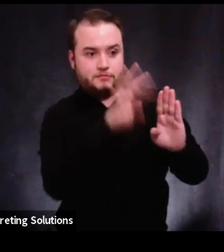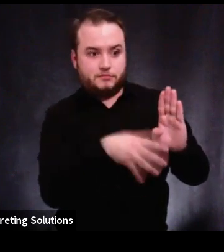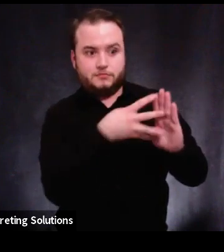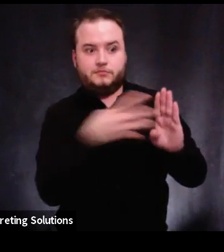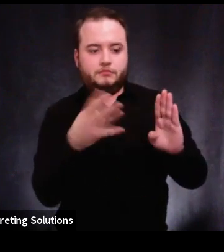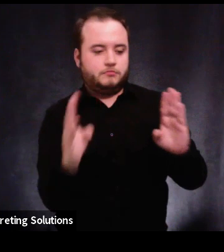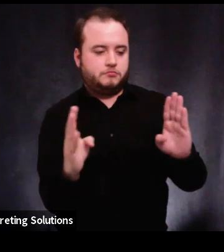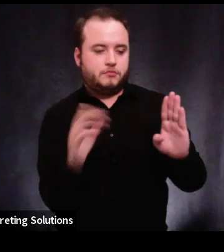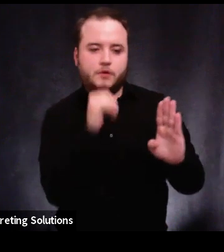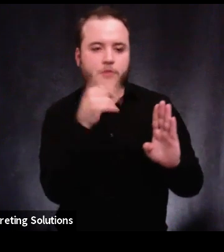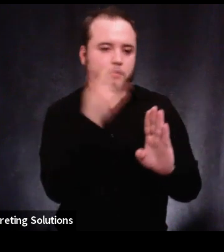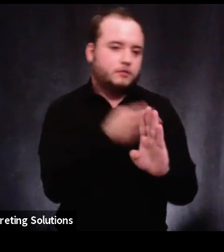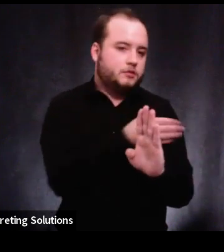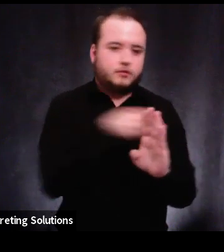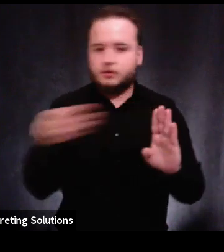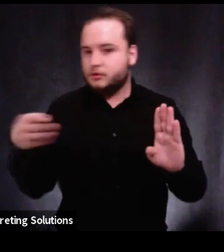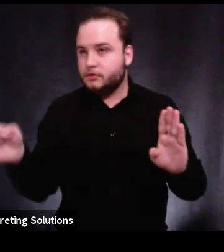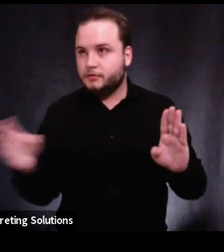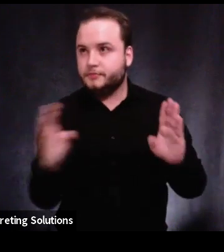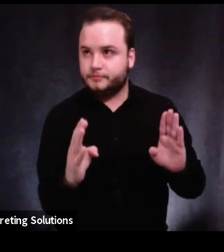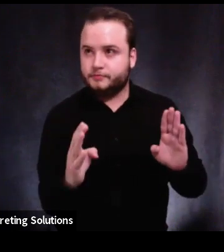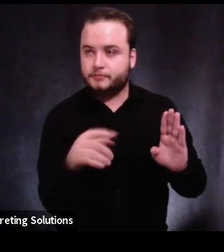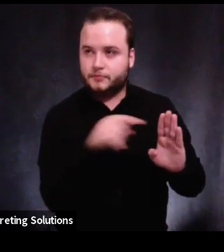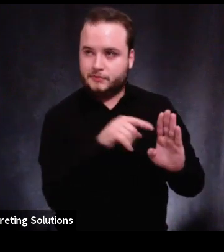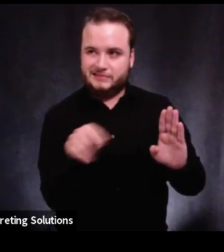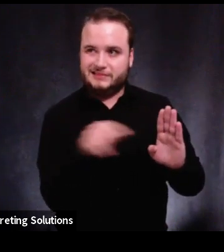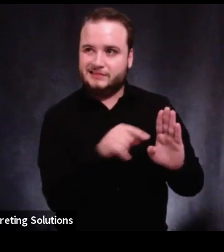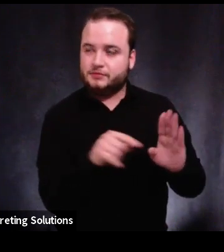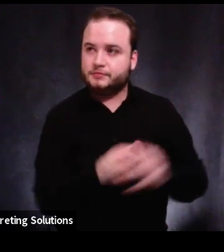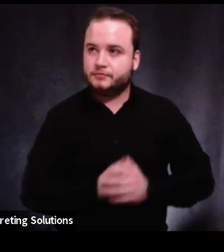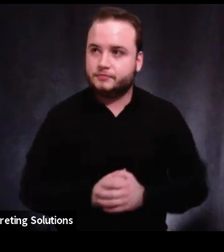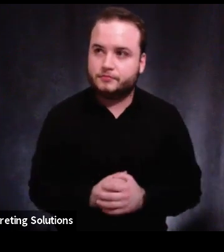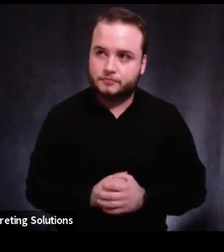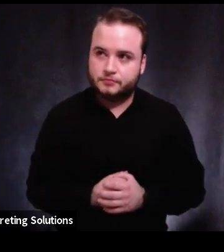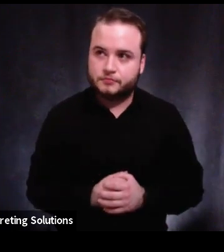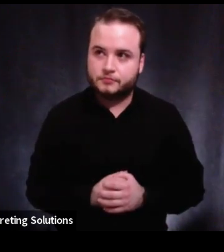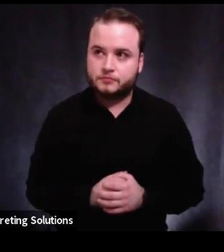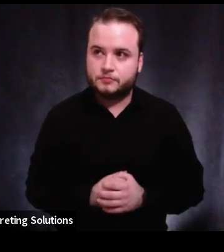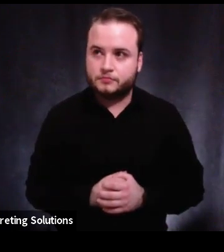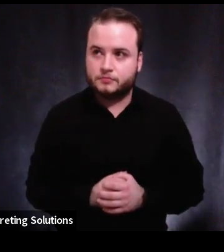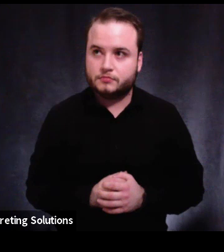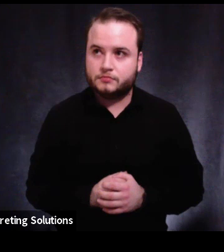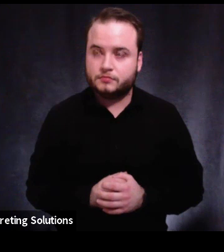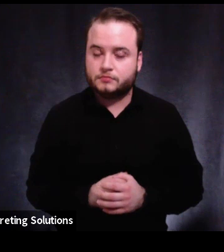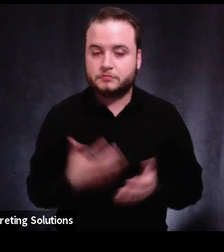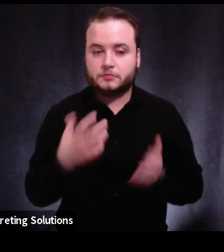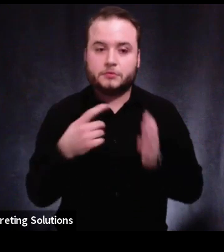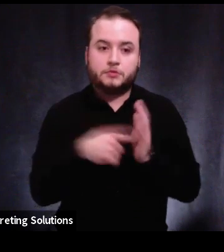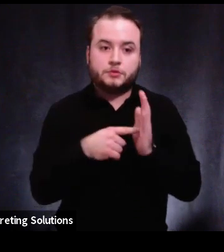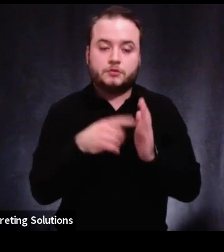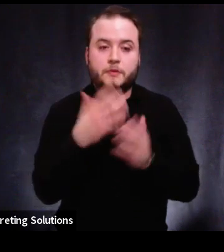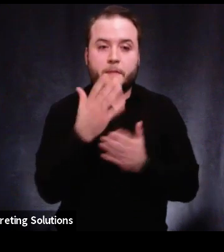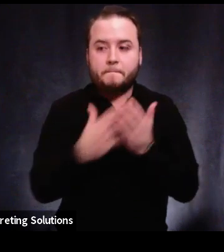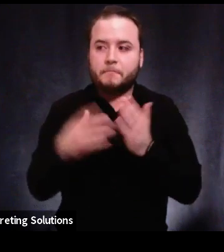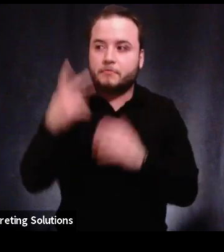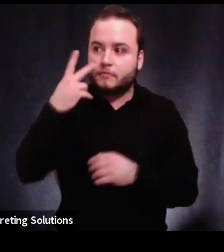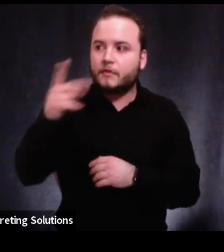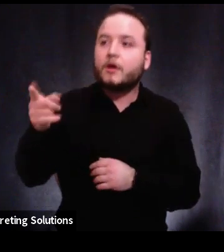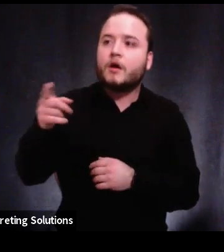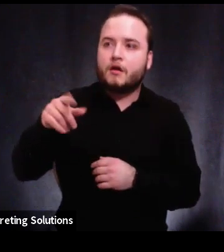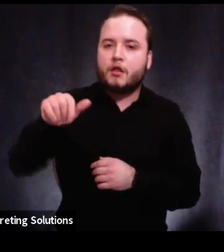modeled this out for at least a year, and that's where we differ with some of the other models, and the